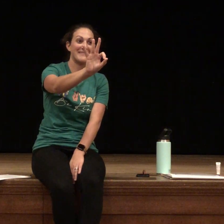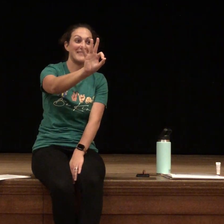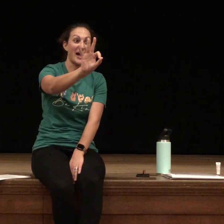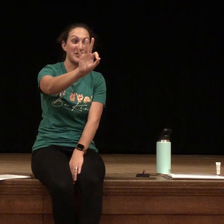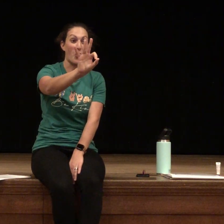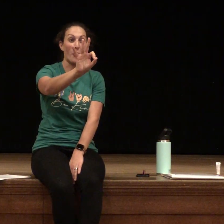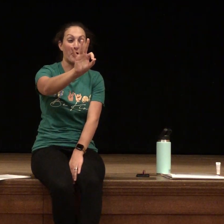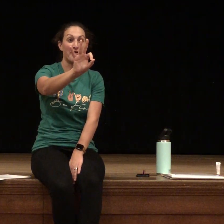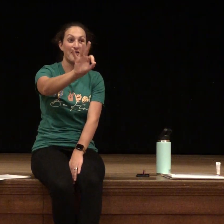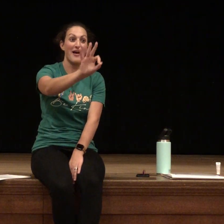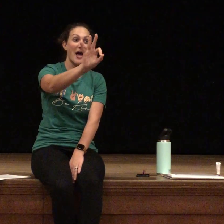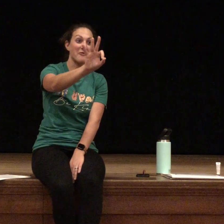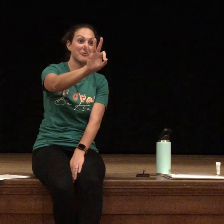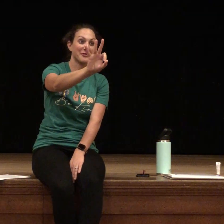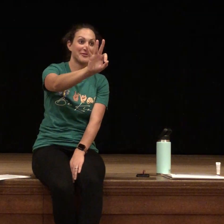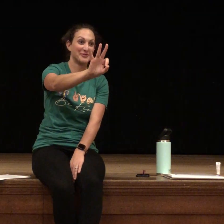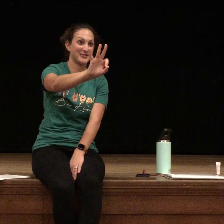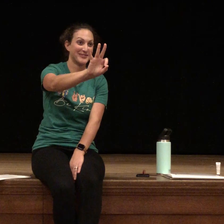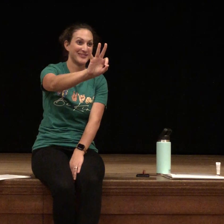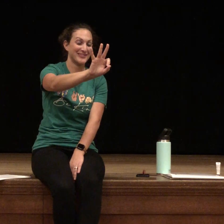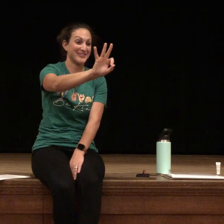yeah. 9, or F.